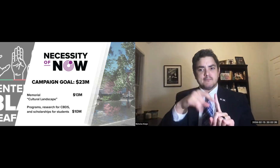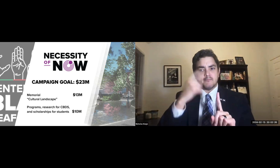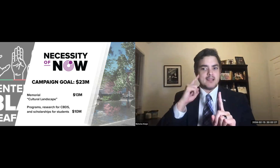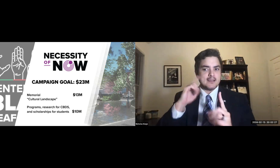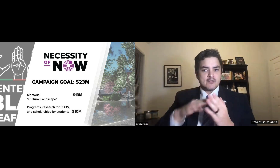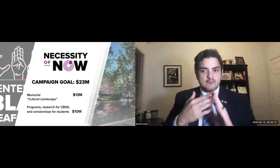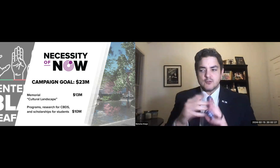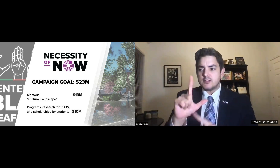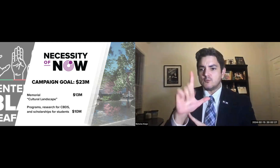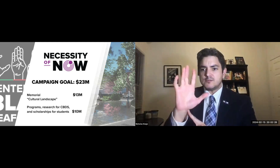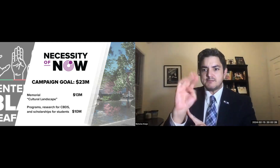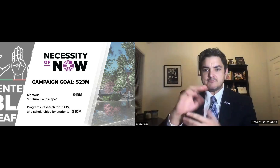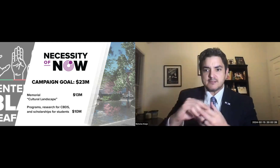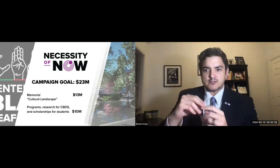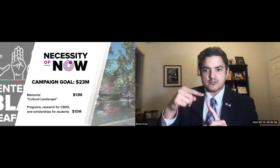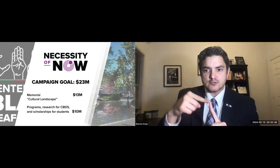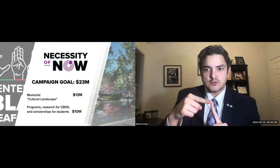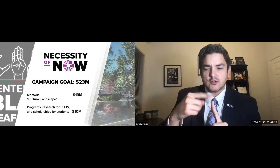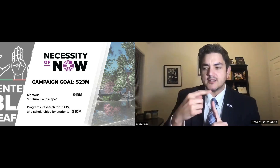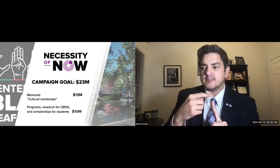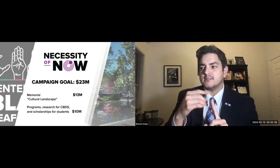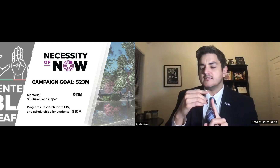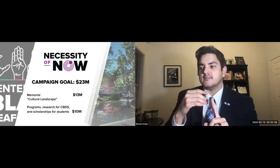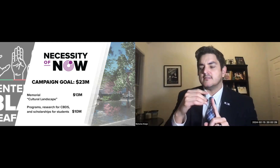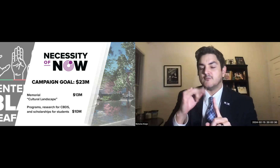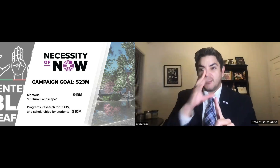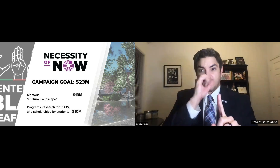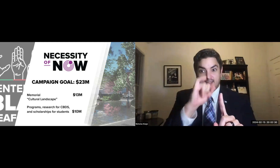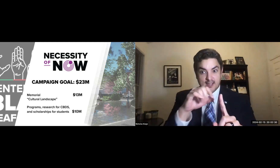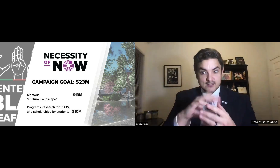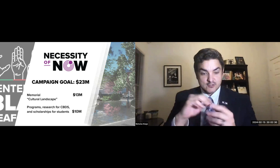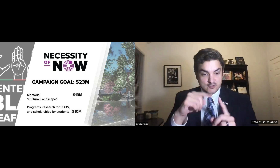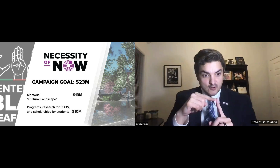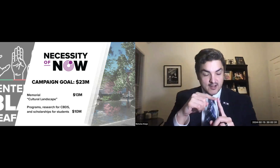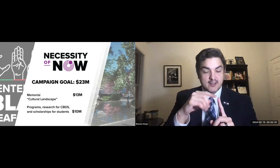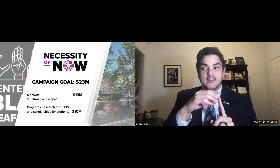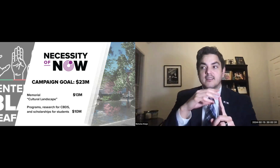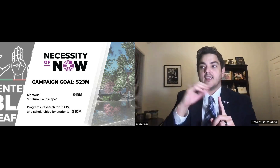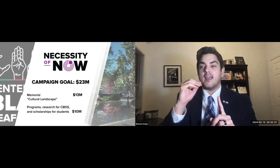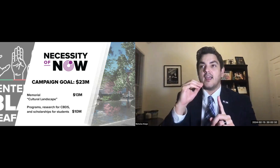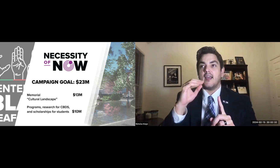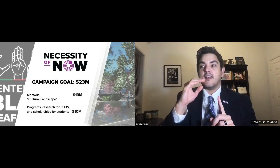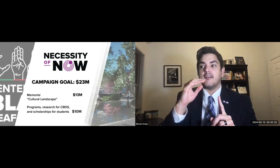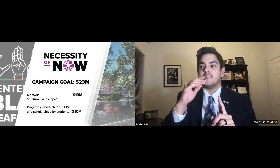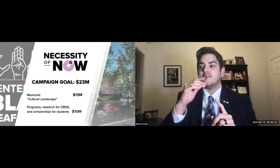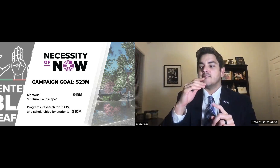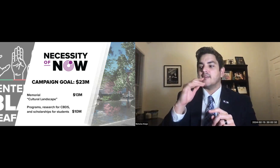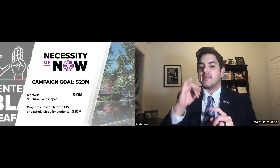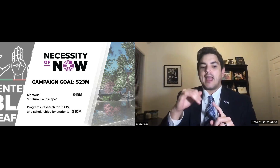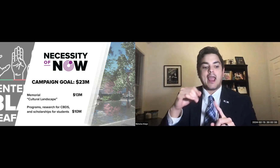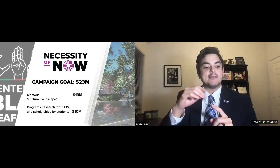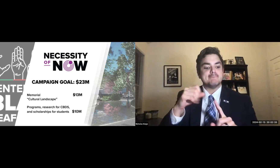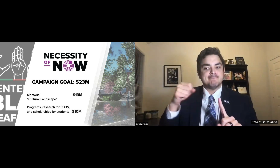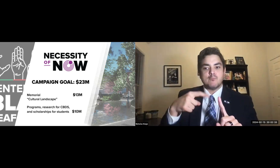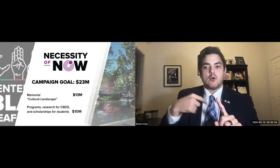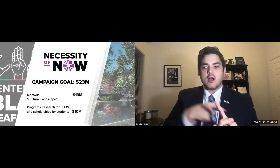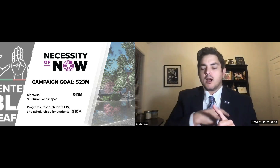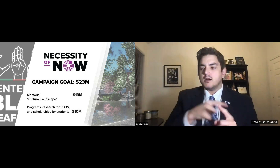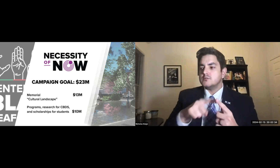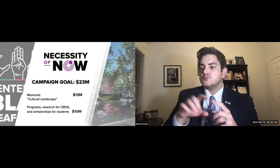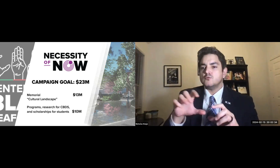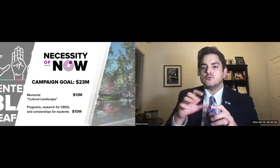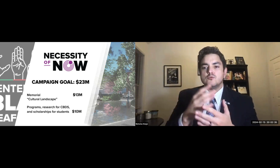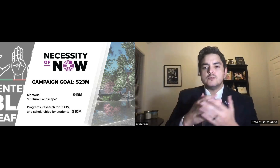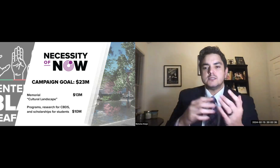need to do more research. And that's a part of this $24 million that we're raising, to find those stories,